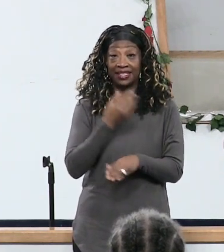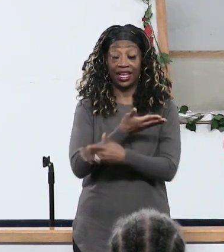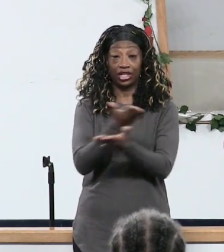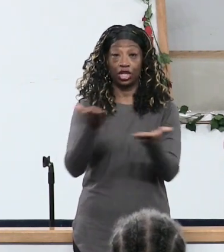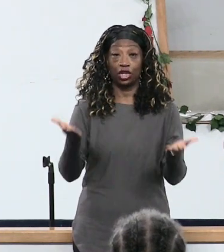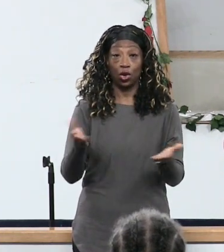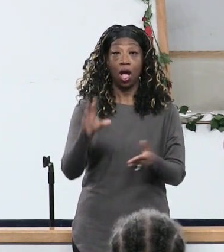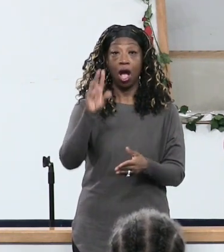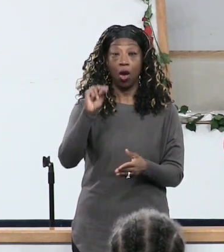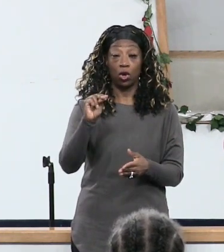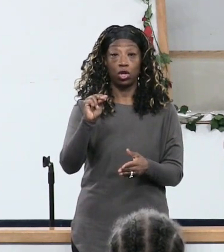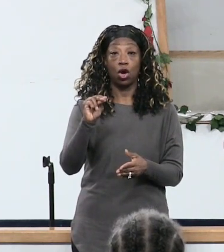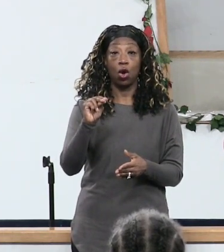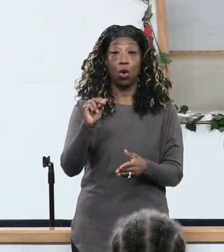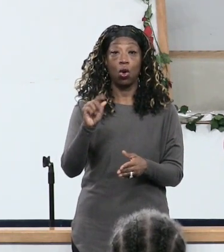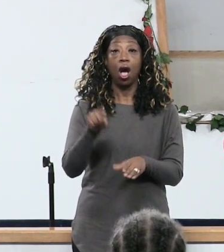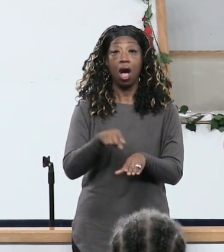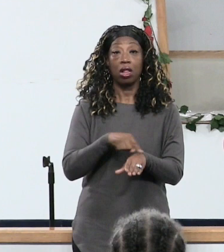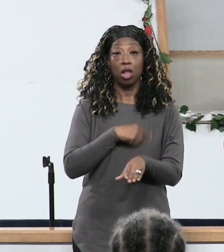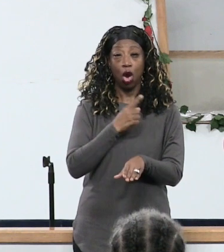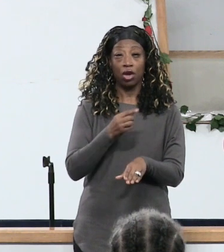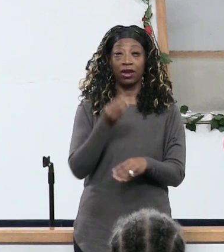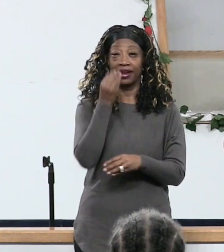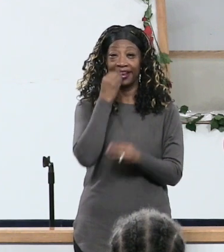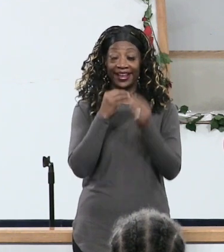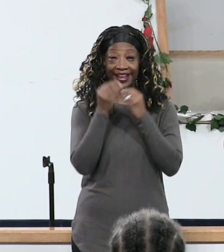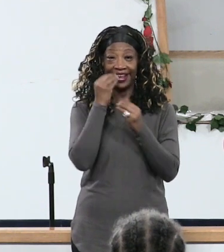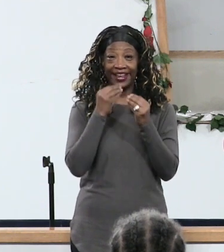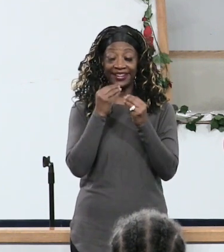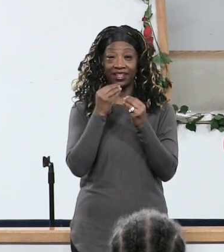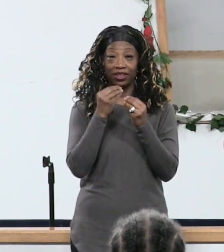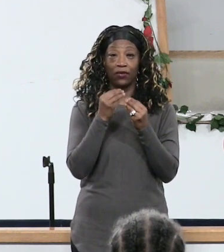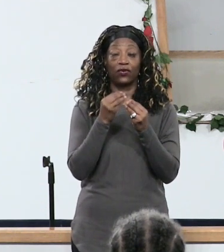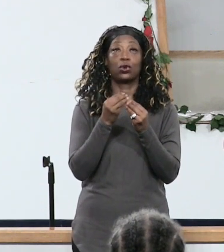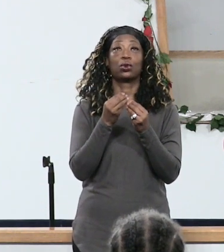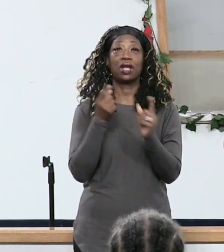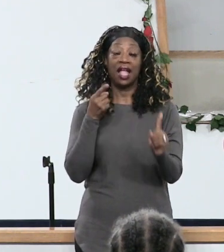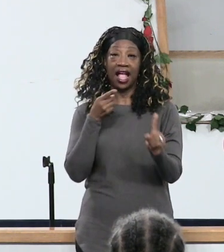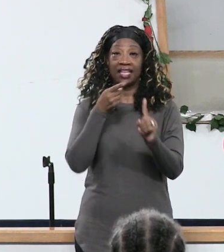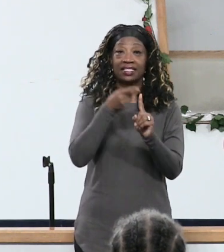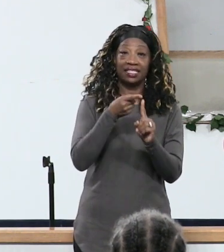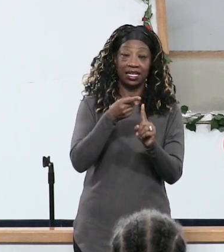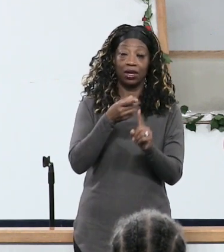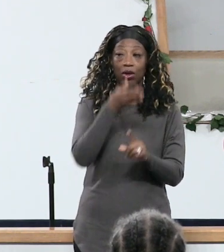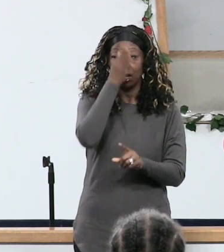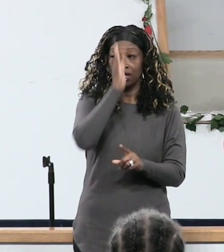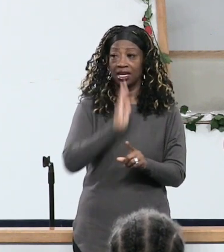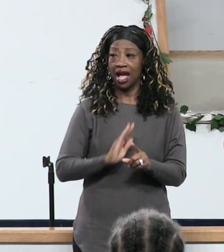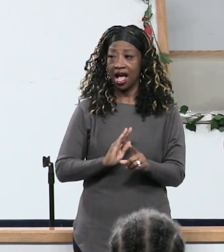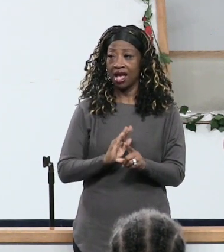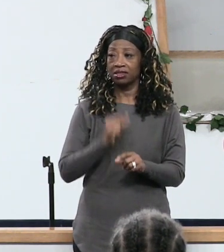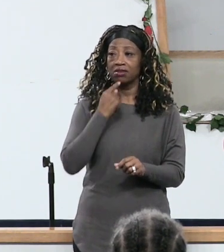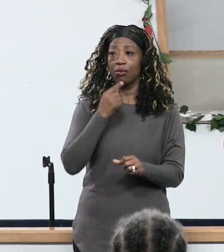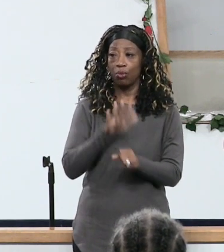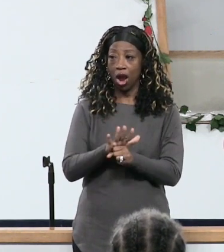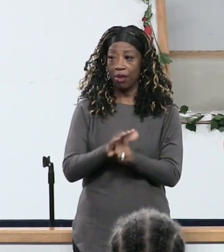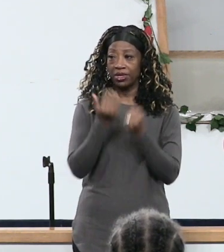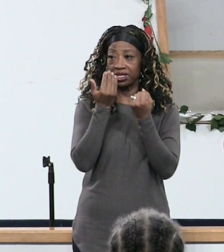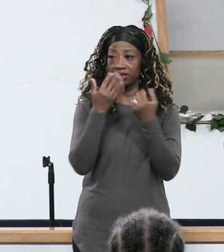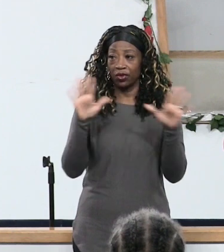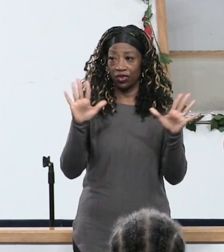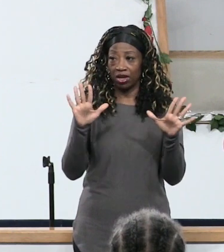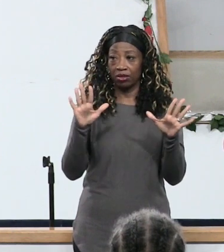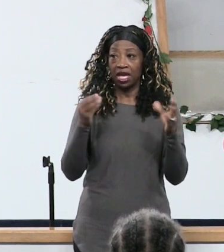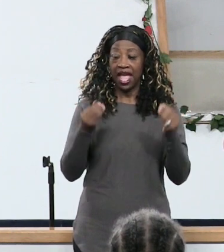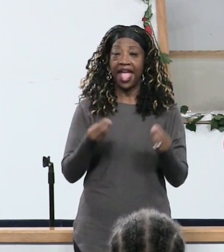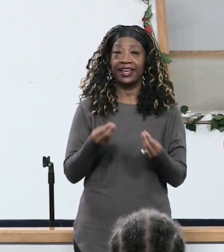no longer eat of it until it is fulfilled in the kingdom of God. Then he took the cup and